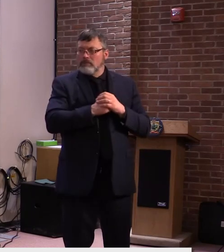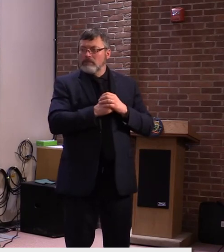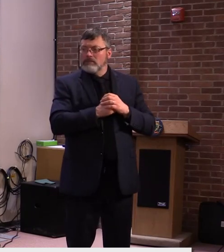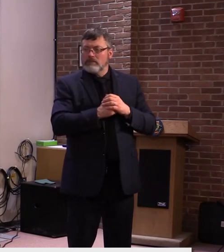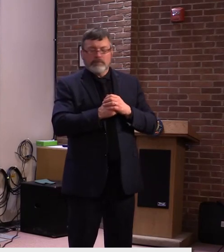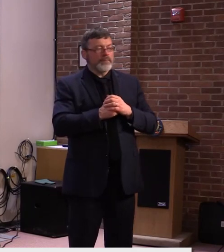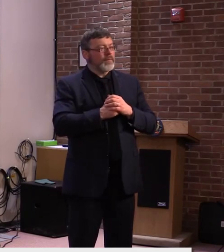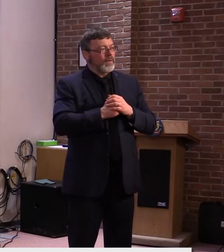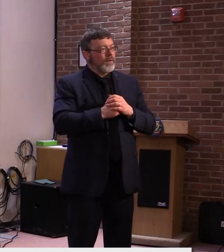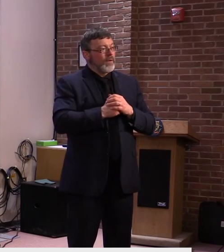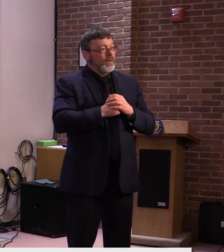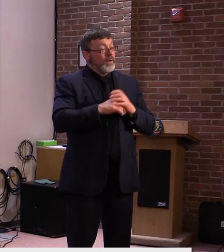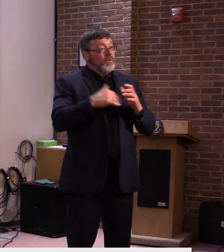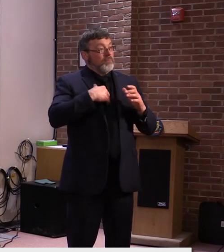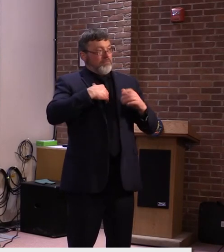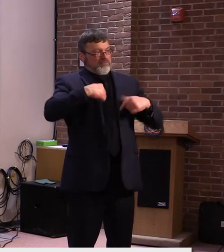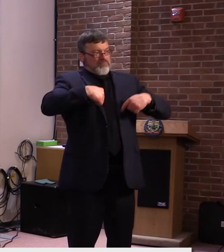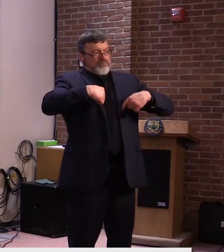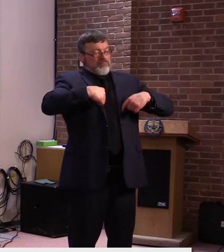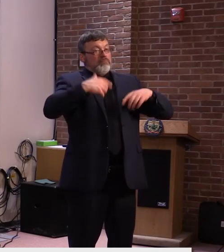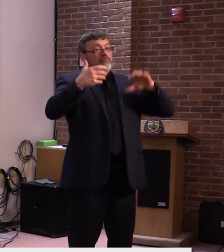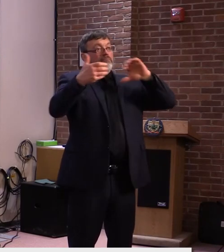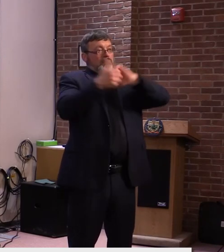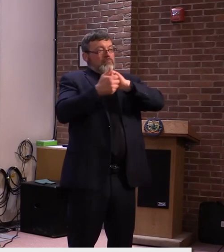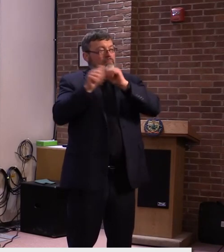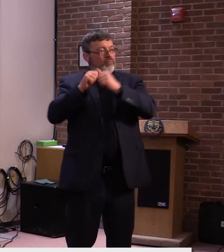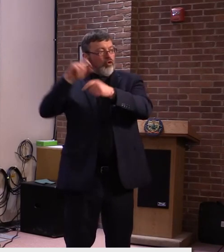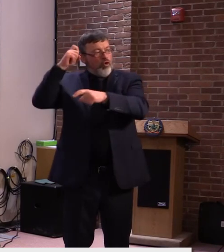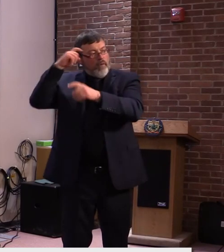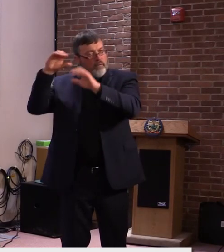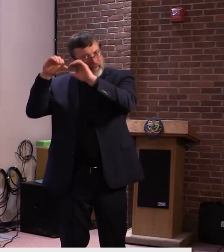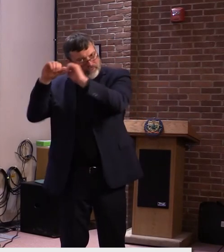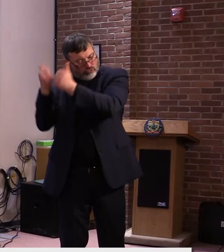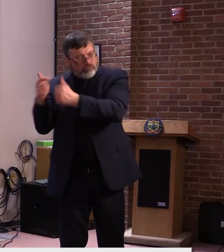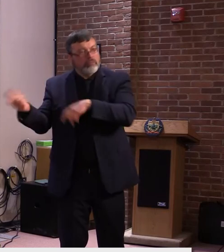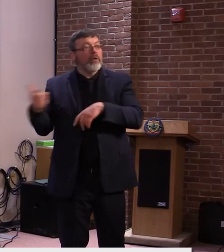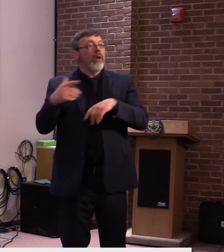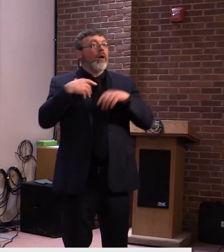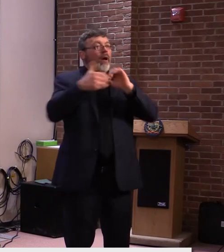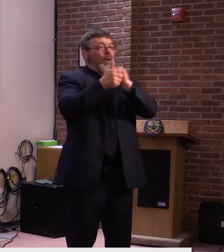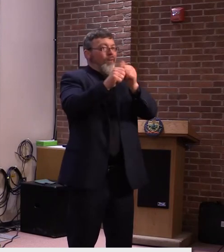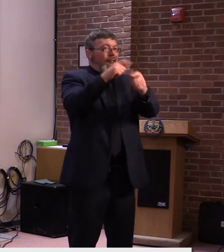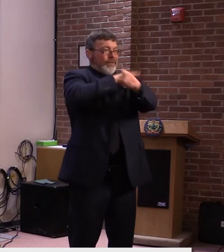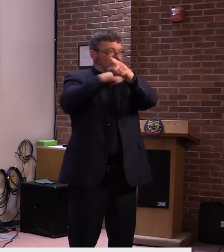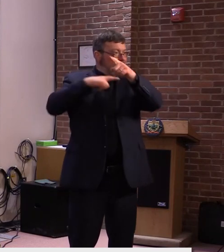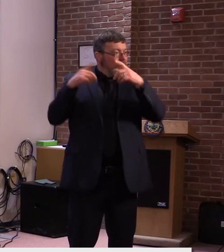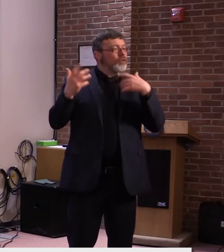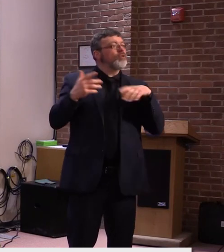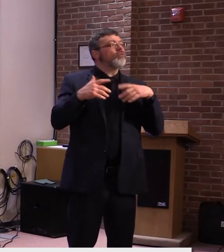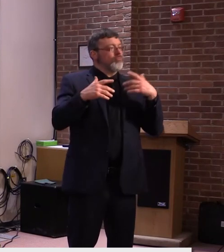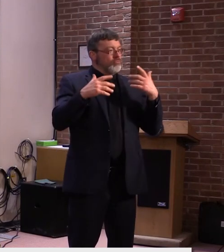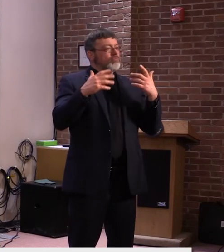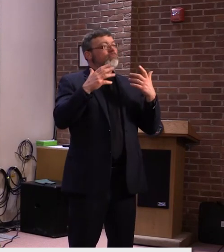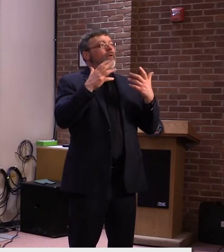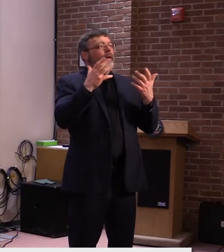look forward to partnering with the governor and partnering with the legislature on really evaluating what our next steps are here.